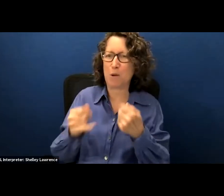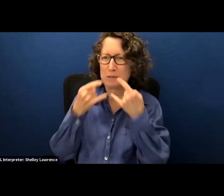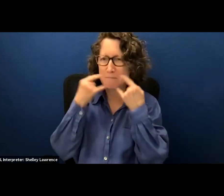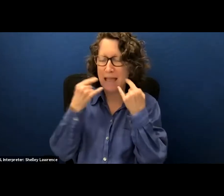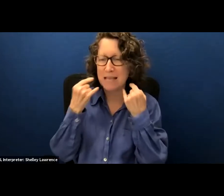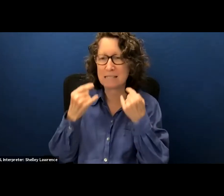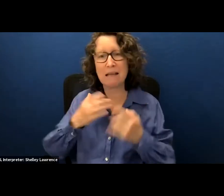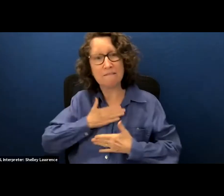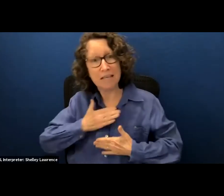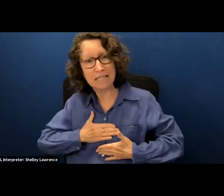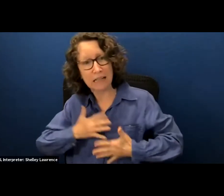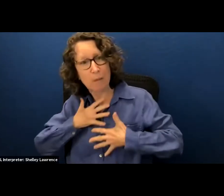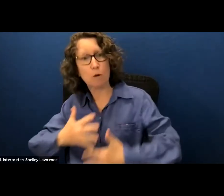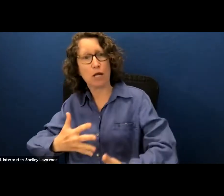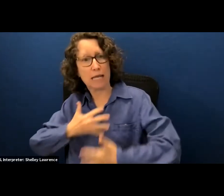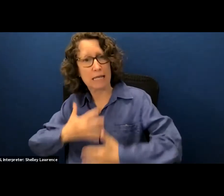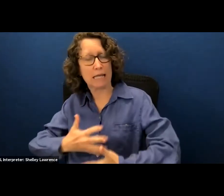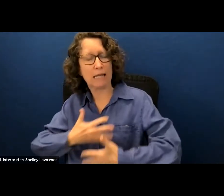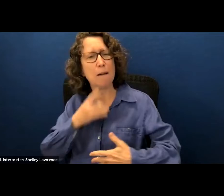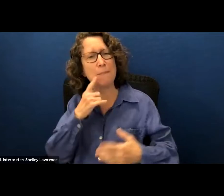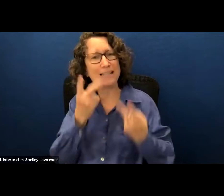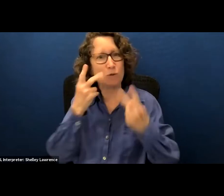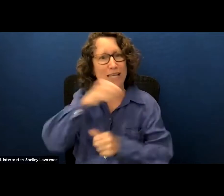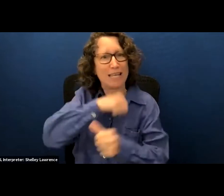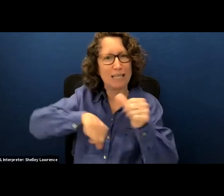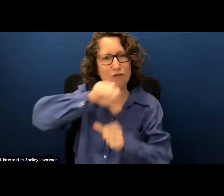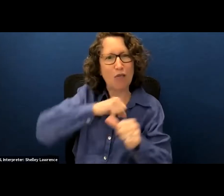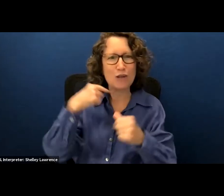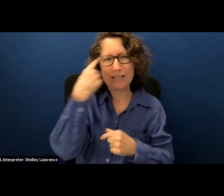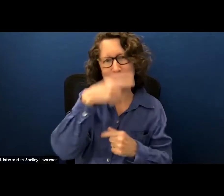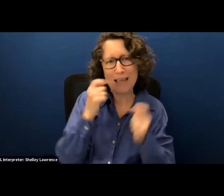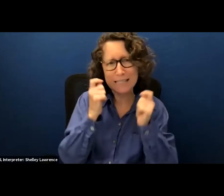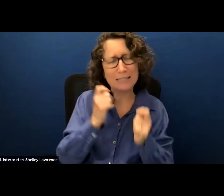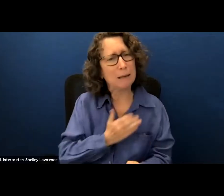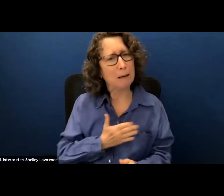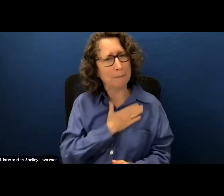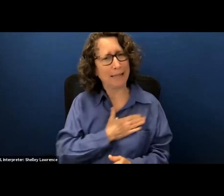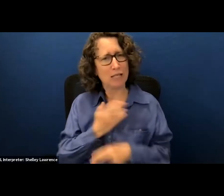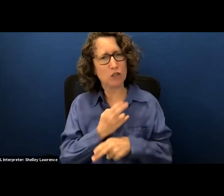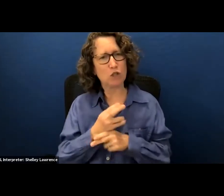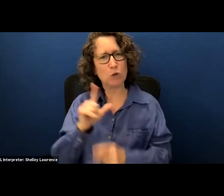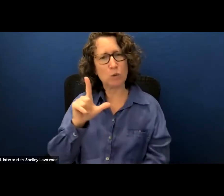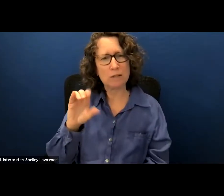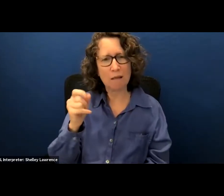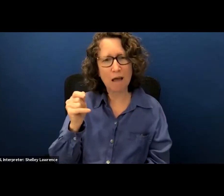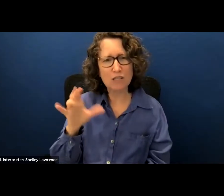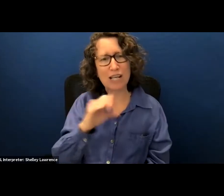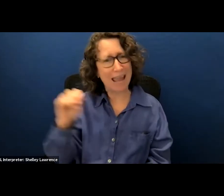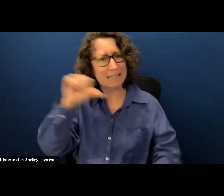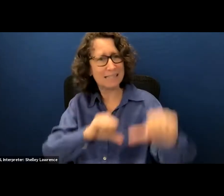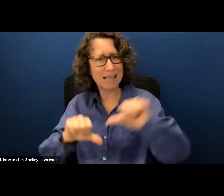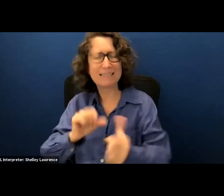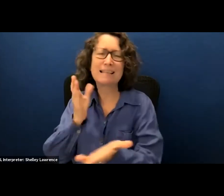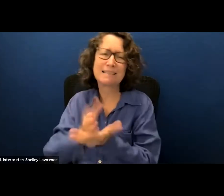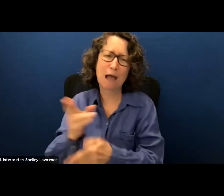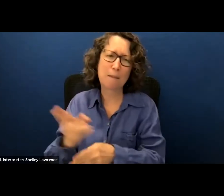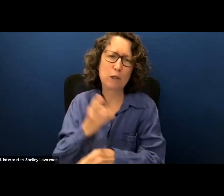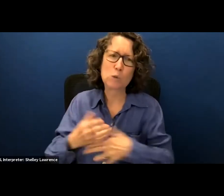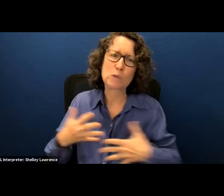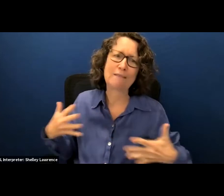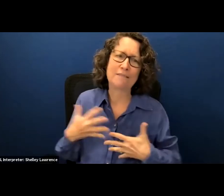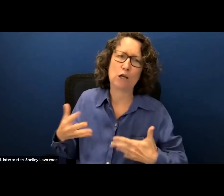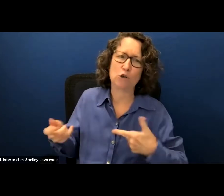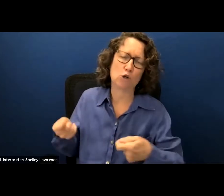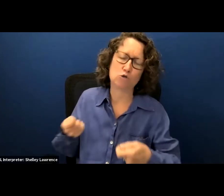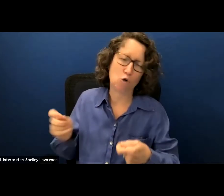only physically to breathe in that air, but to see each other's faces. Please use logic and science and stop using fear to